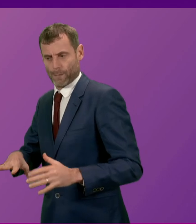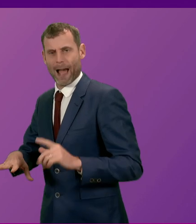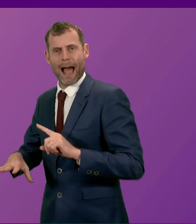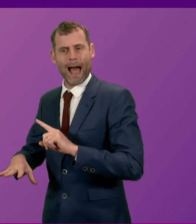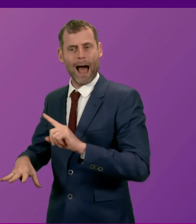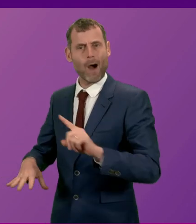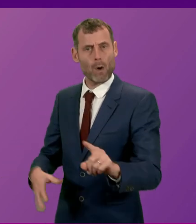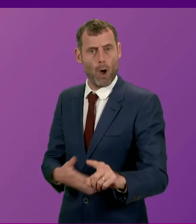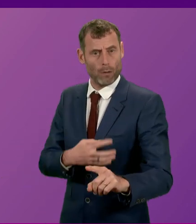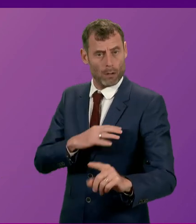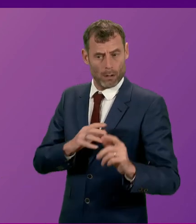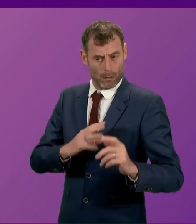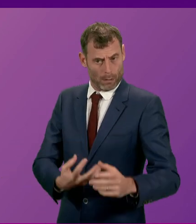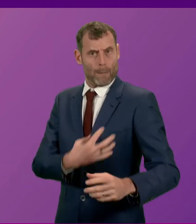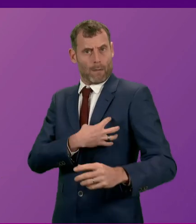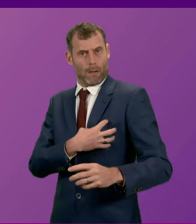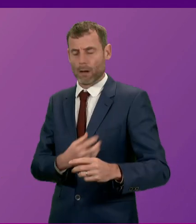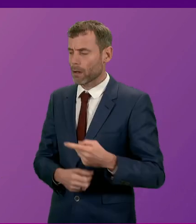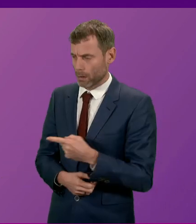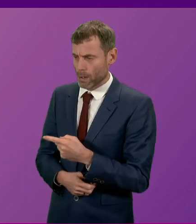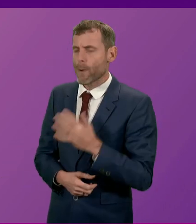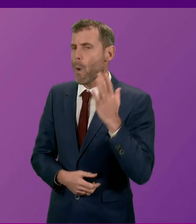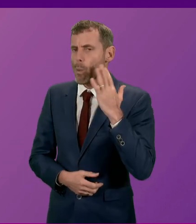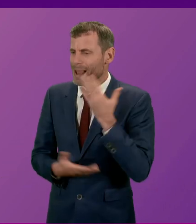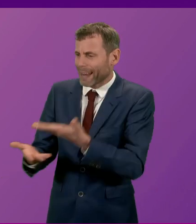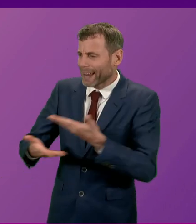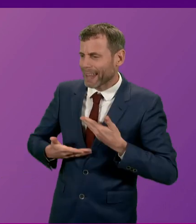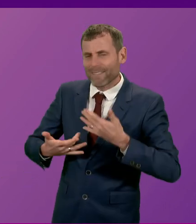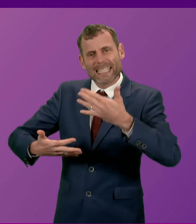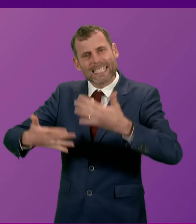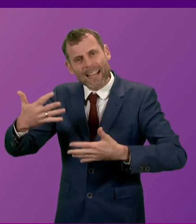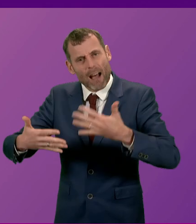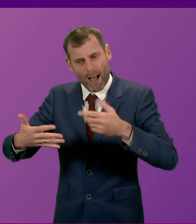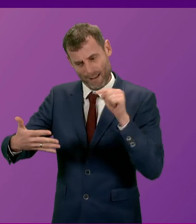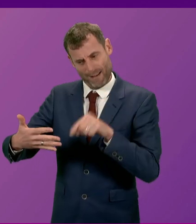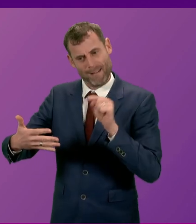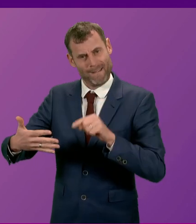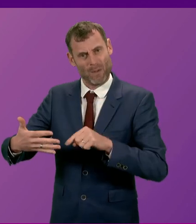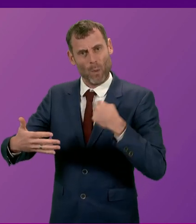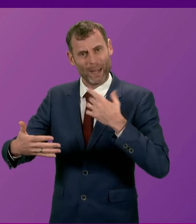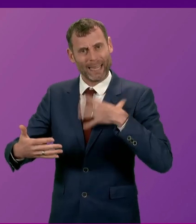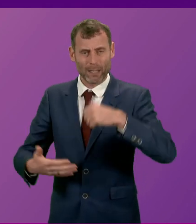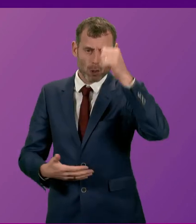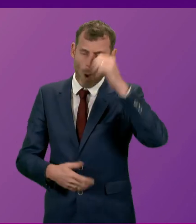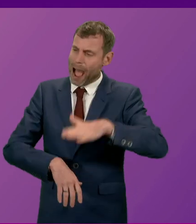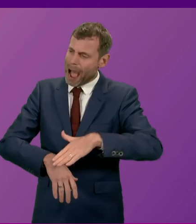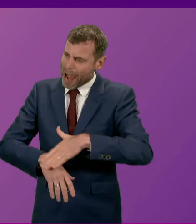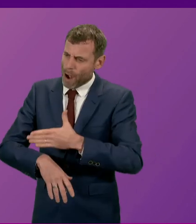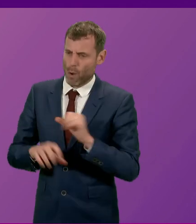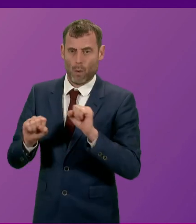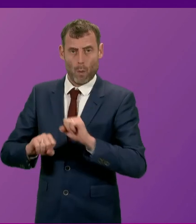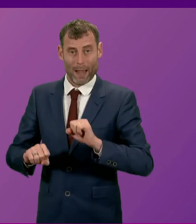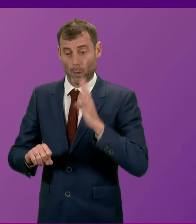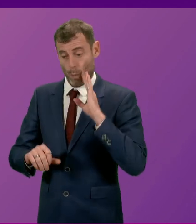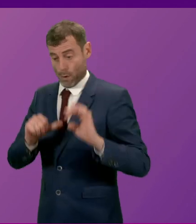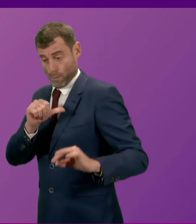today to ensuring publication of good quality data on these waits as soon as possible in order that we can properly see the trends